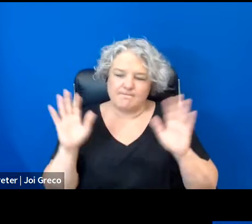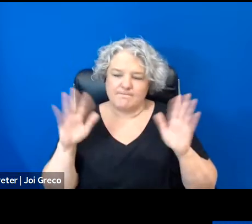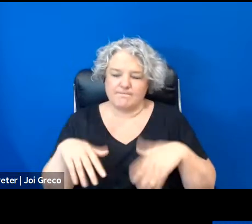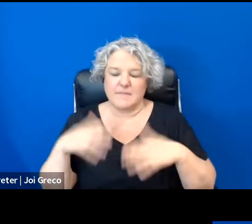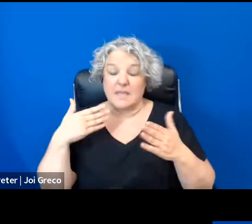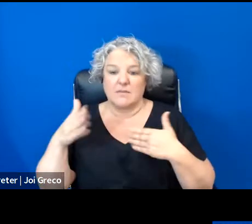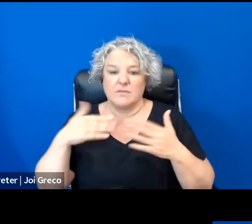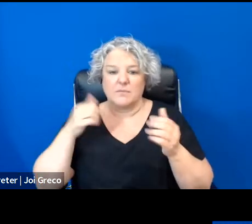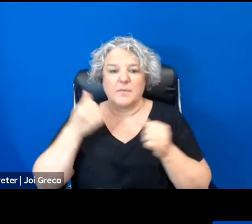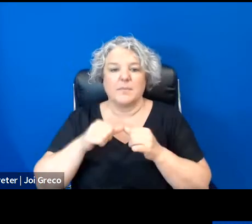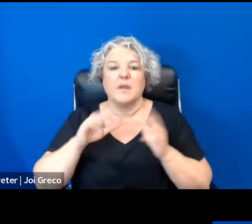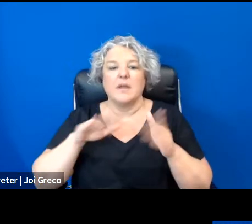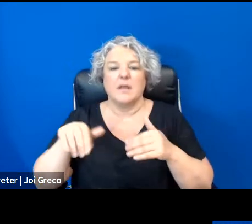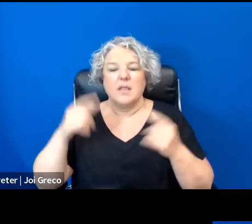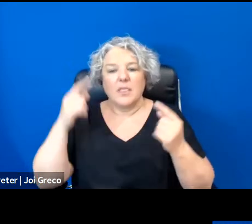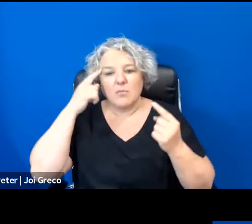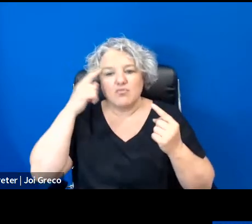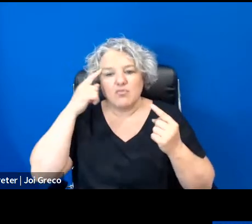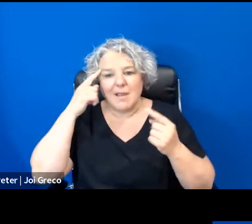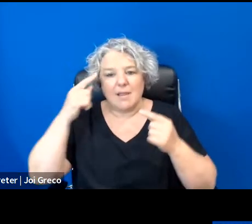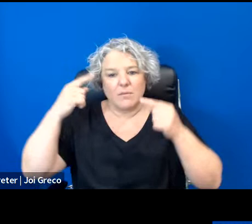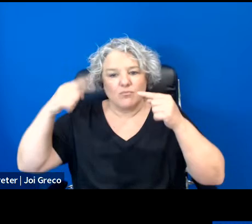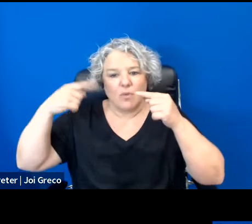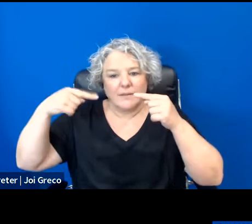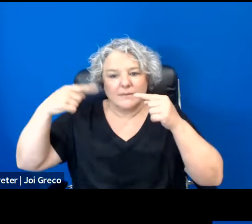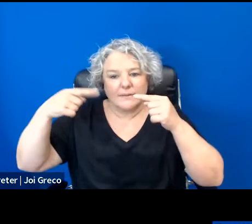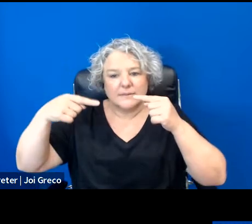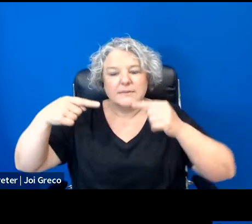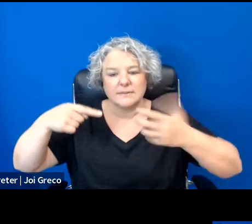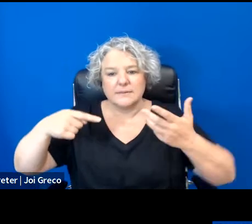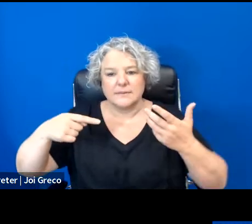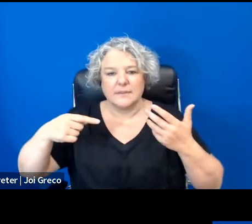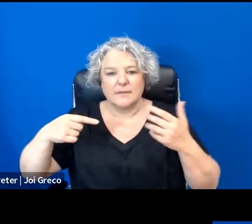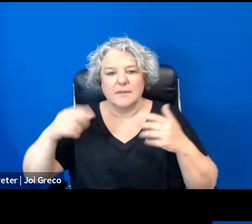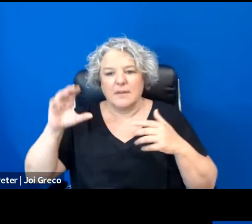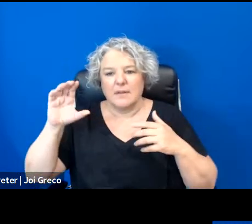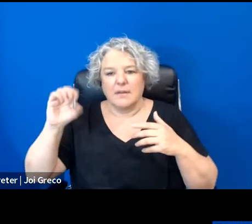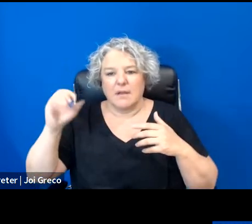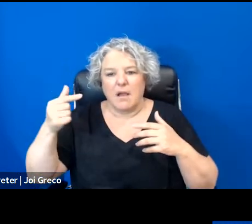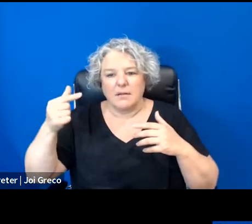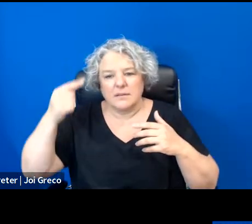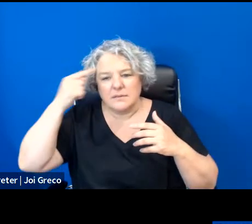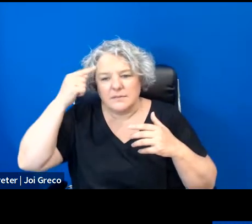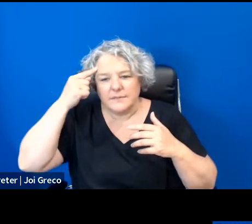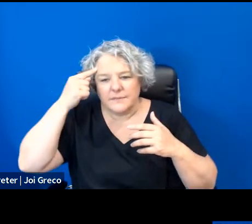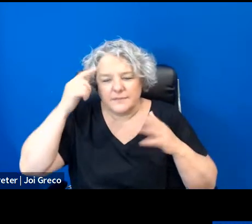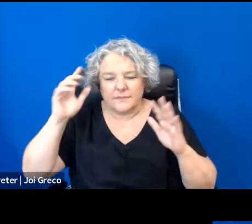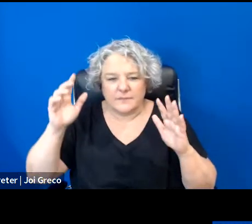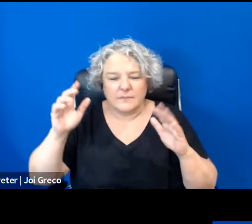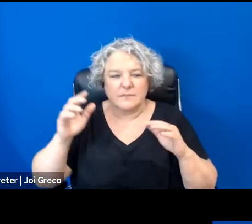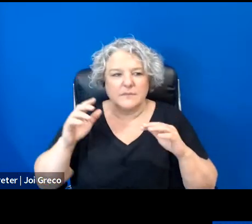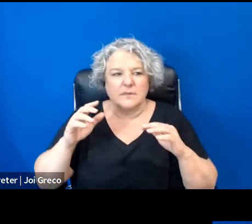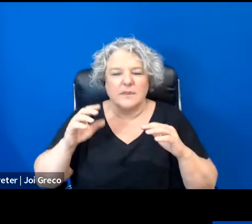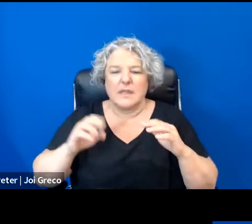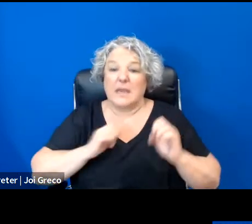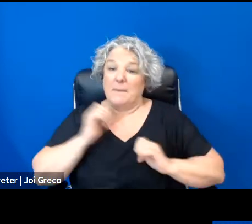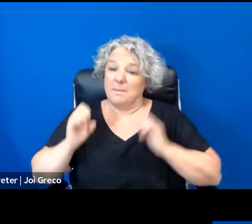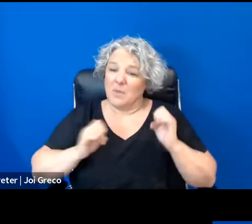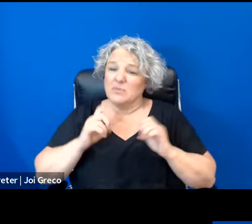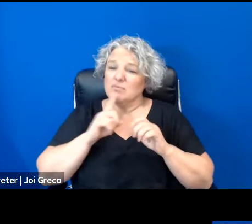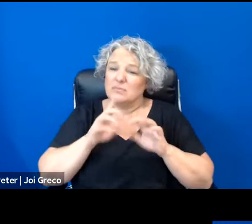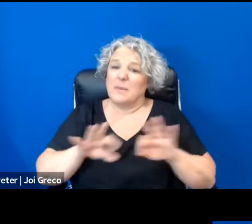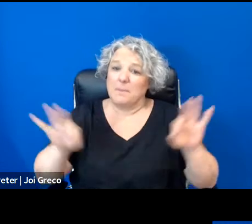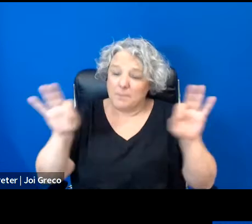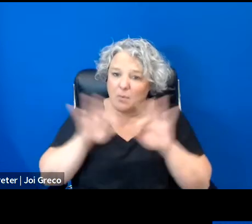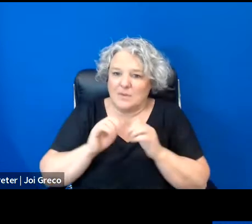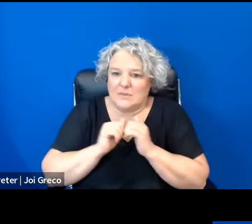about how brains process, how cognitive science and how important emotion is to the